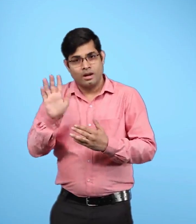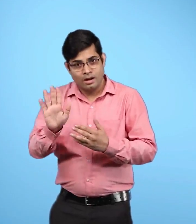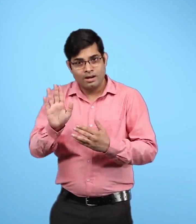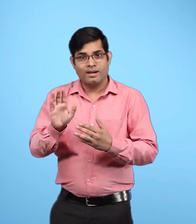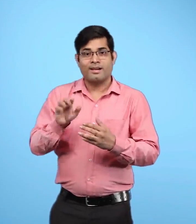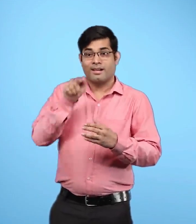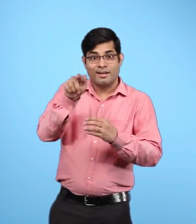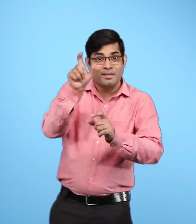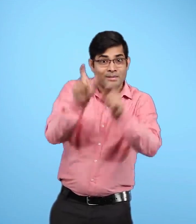shoes.